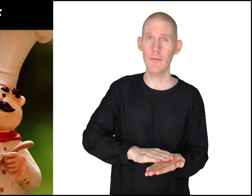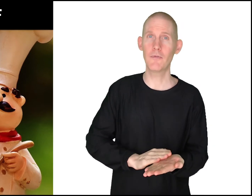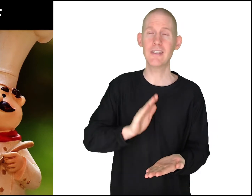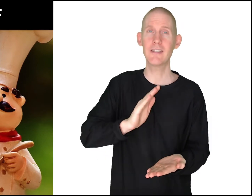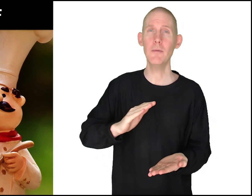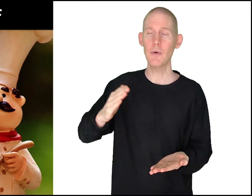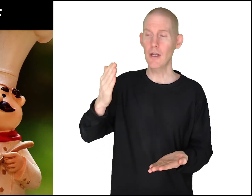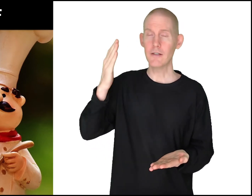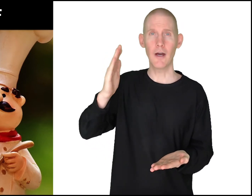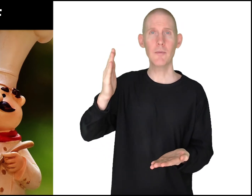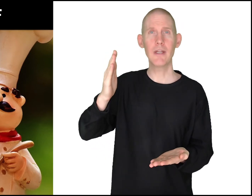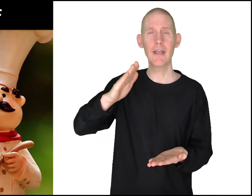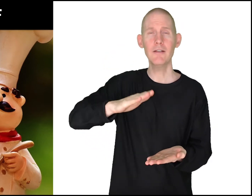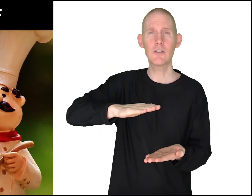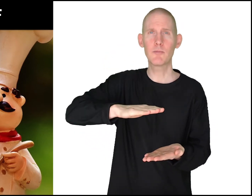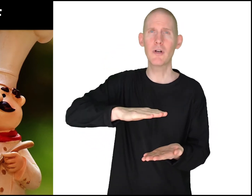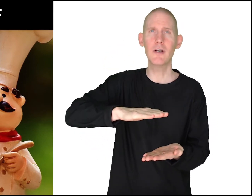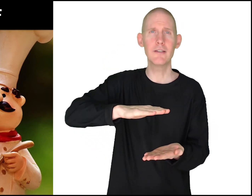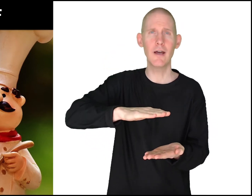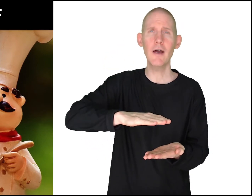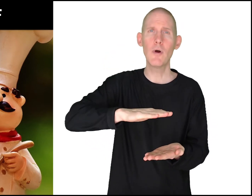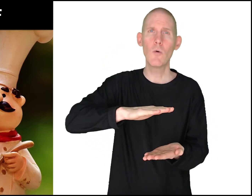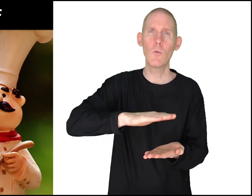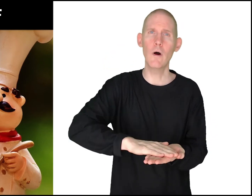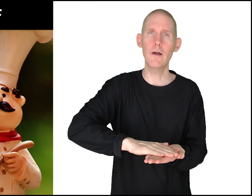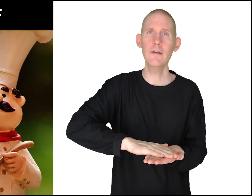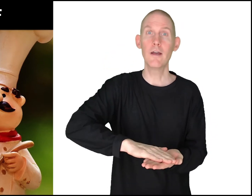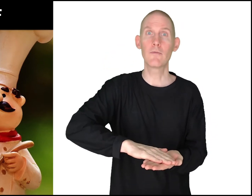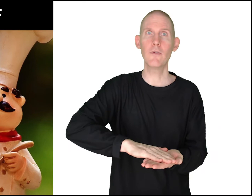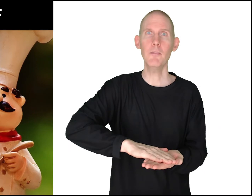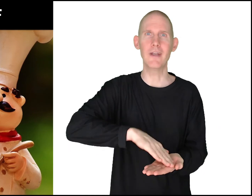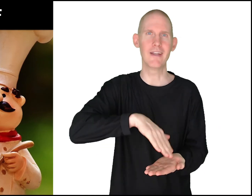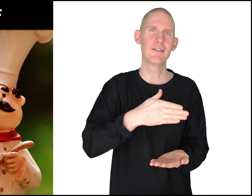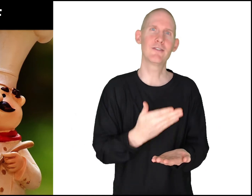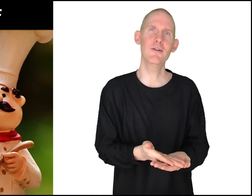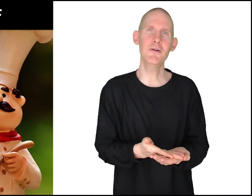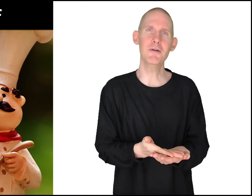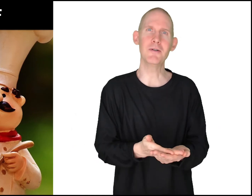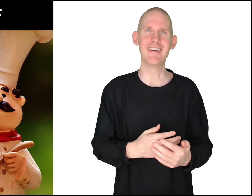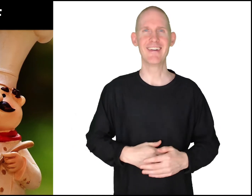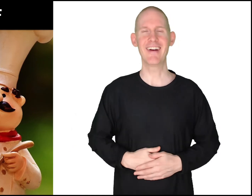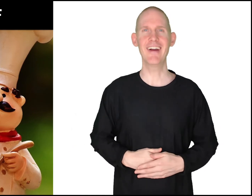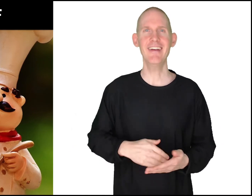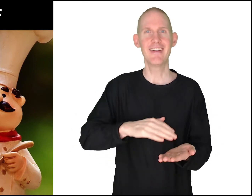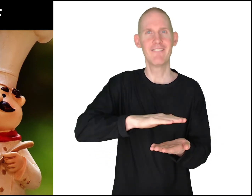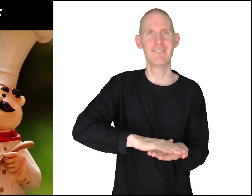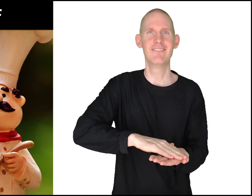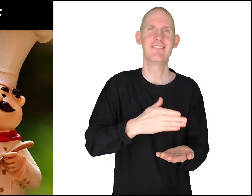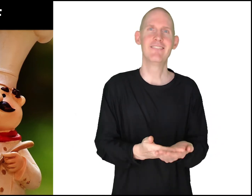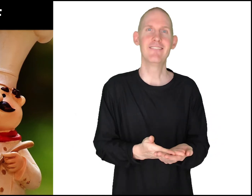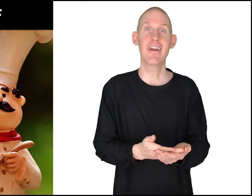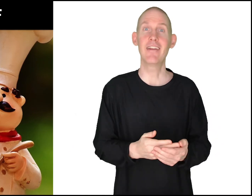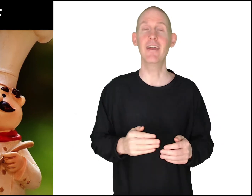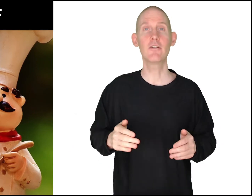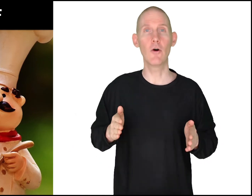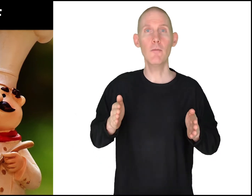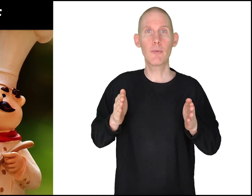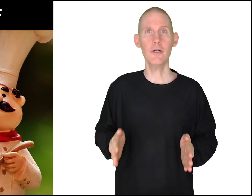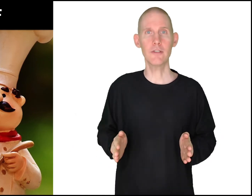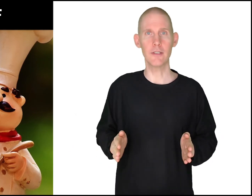face up. Dominant hand, just put it on top. 1, flip it. 2, all right? And then go person,